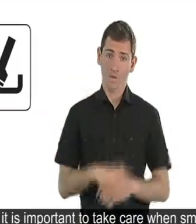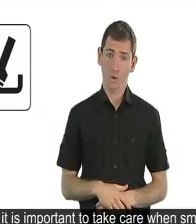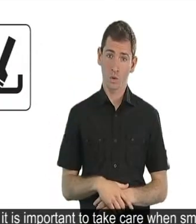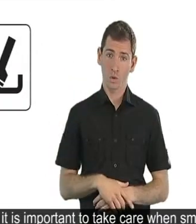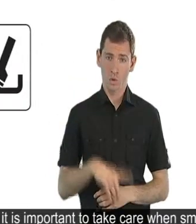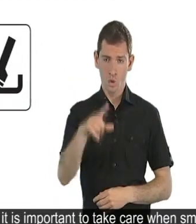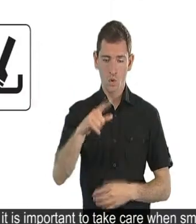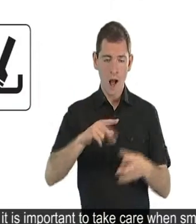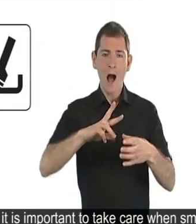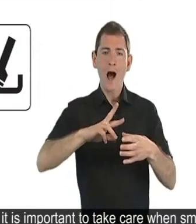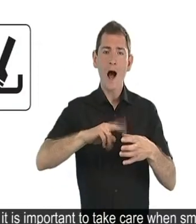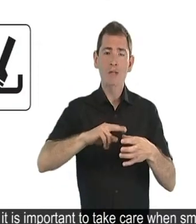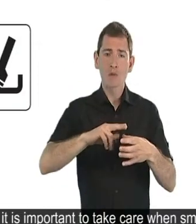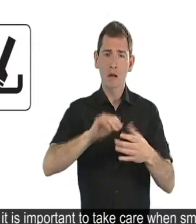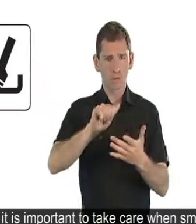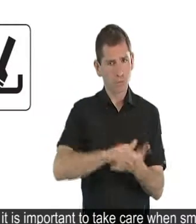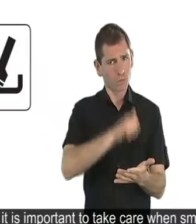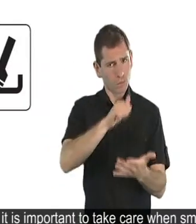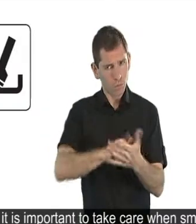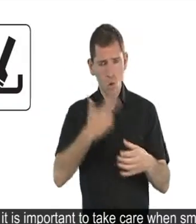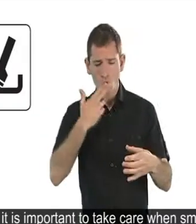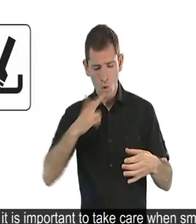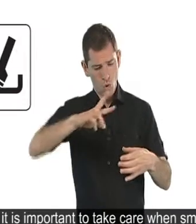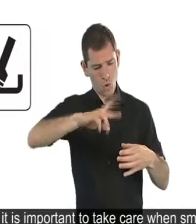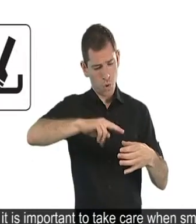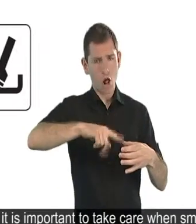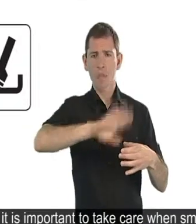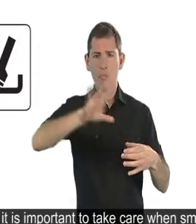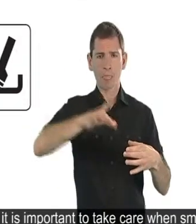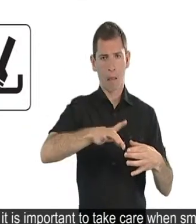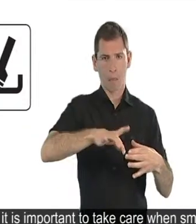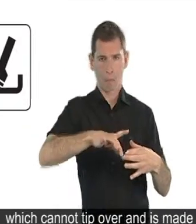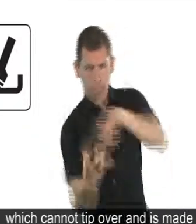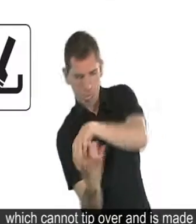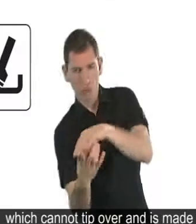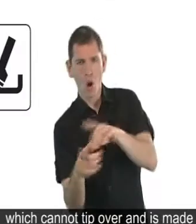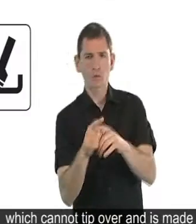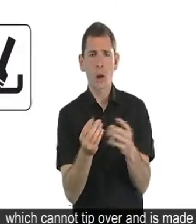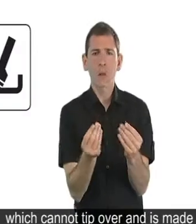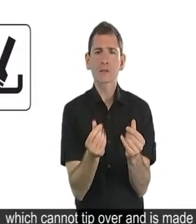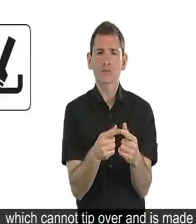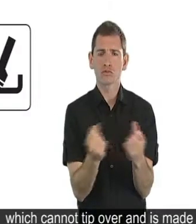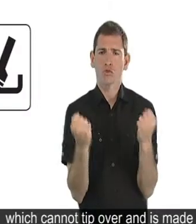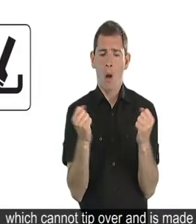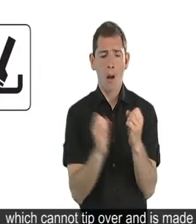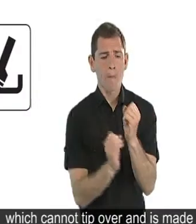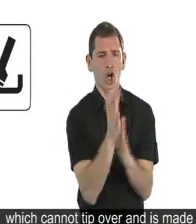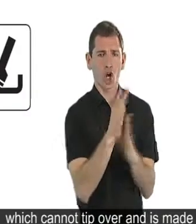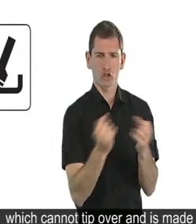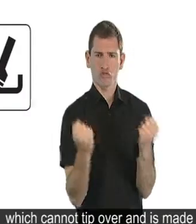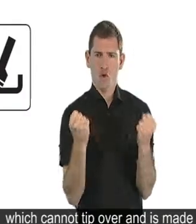smoking. Always use a proper ashtray which cannot tip over and is made of a material that will not